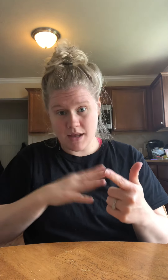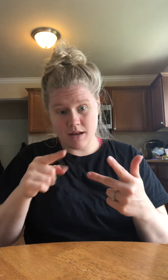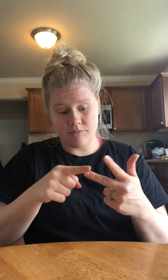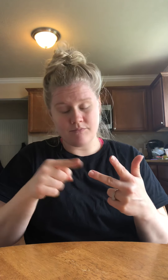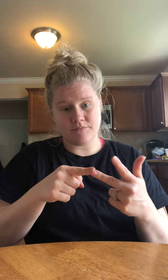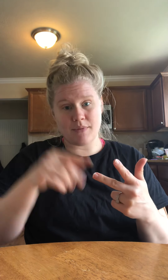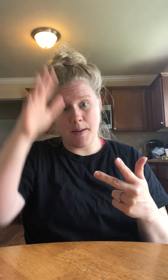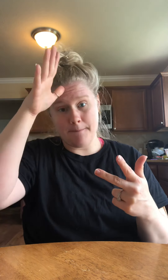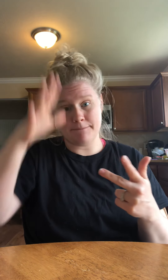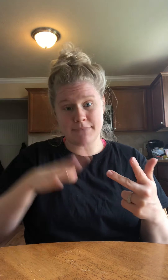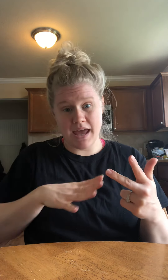man,